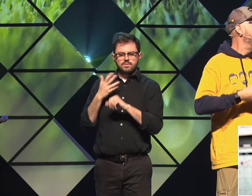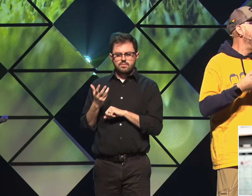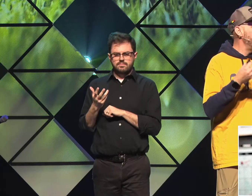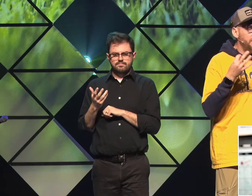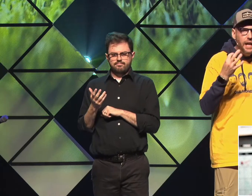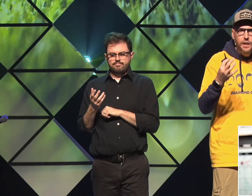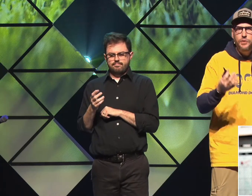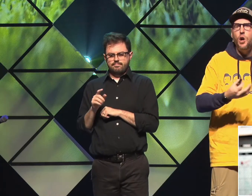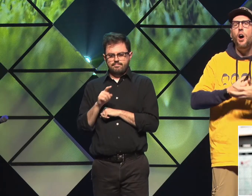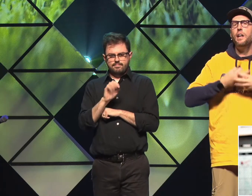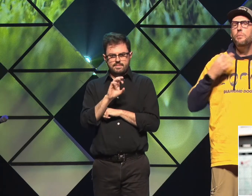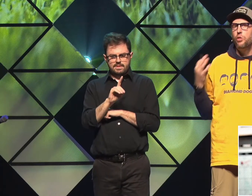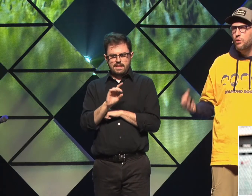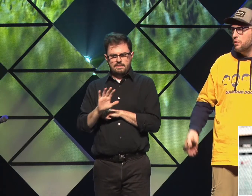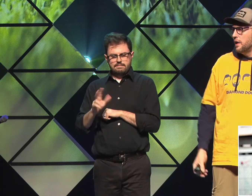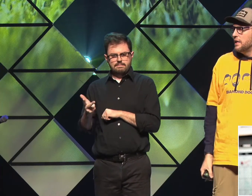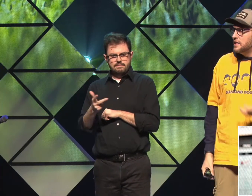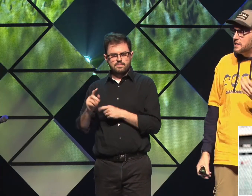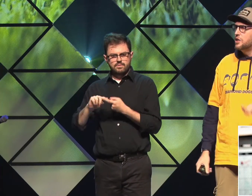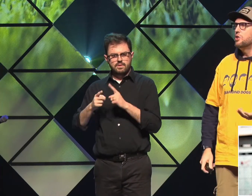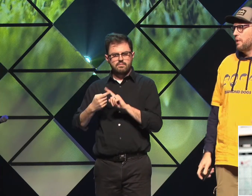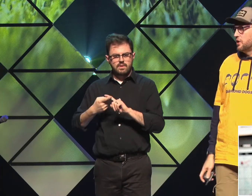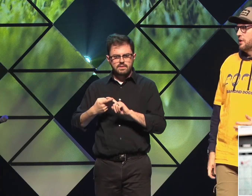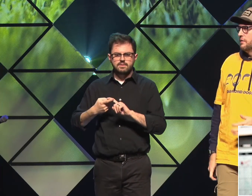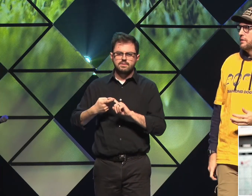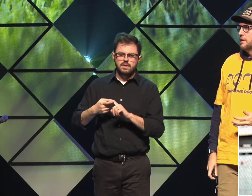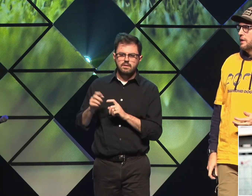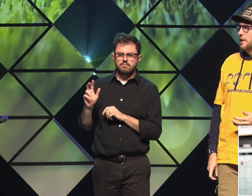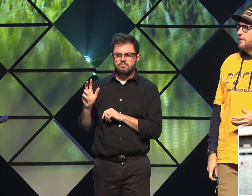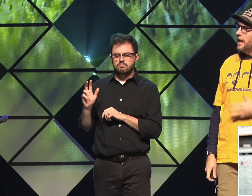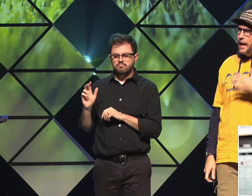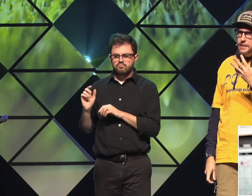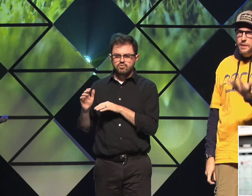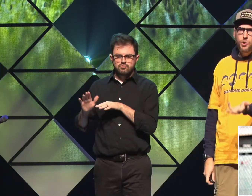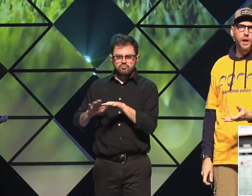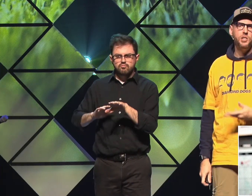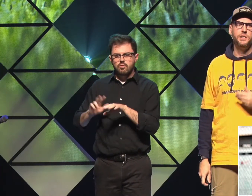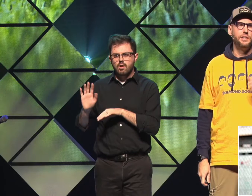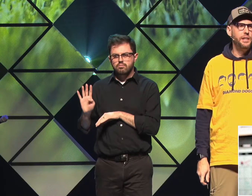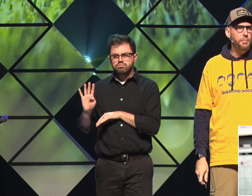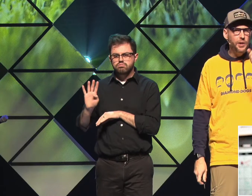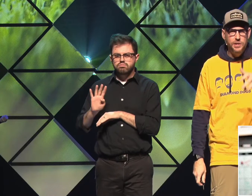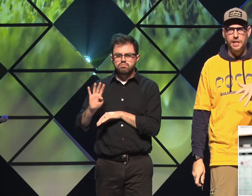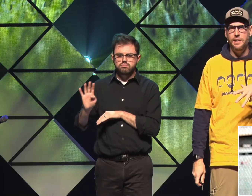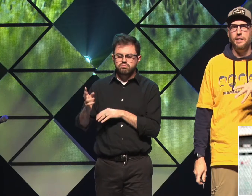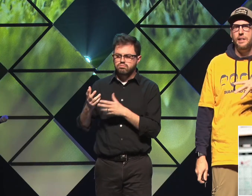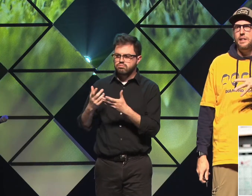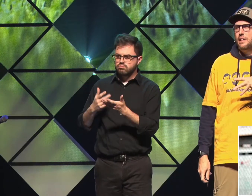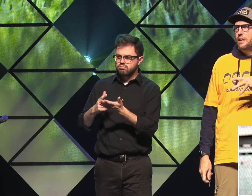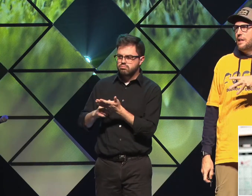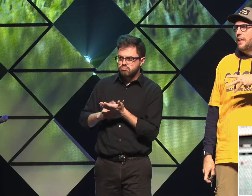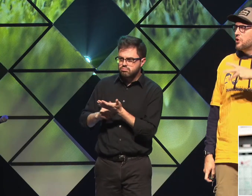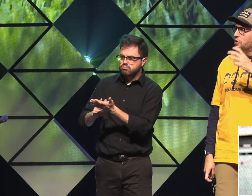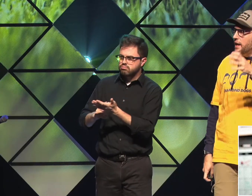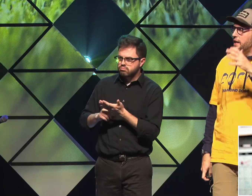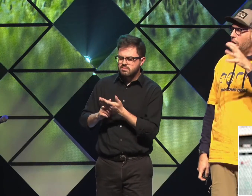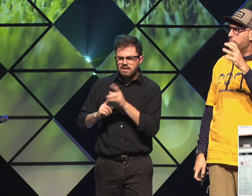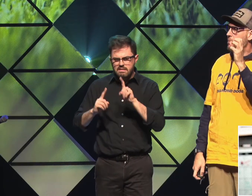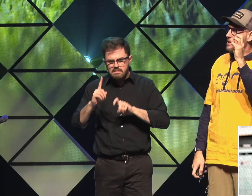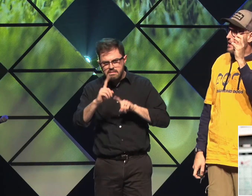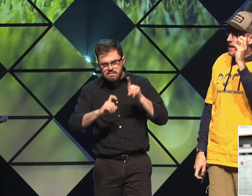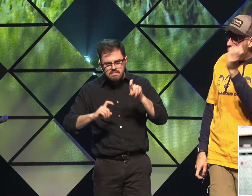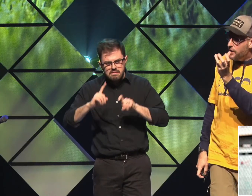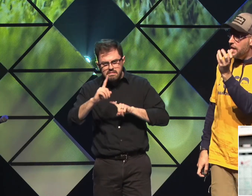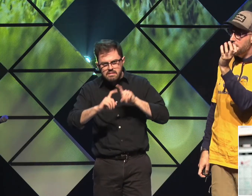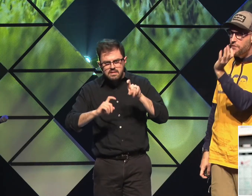him, and they just kind of talk him through this situation. They ask him questions that pierce in, and they're trying to help